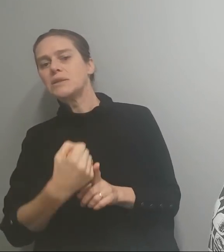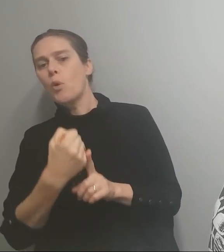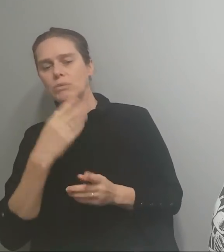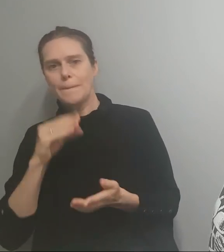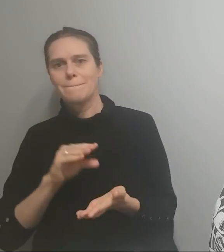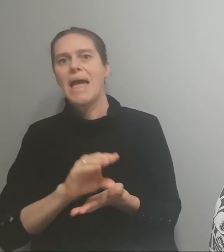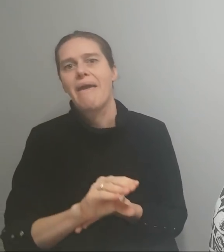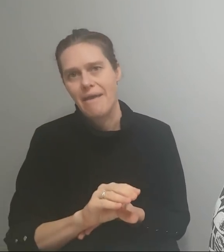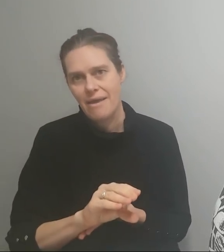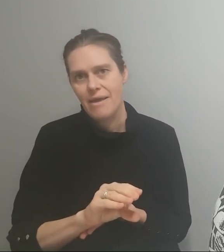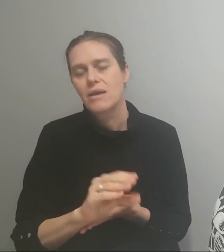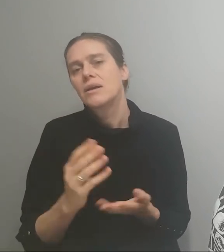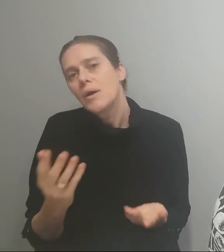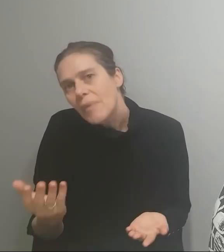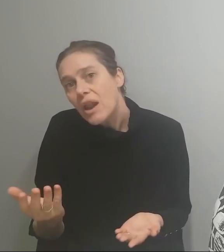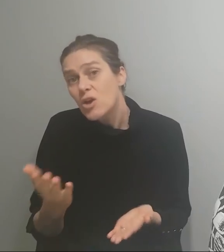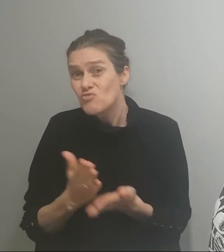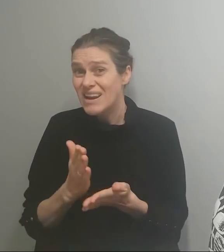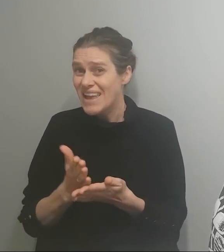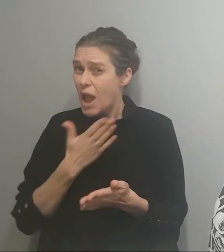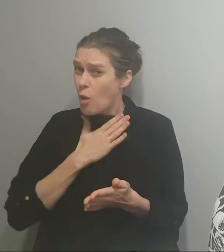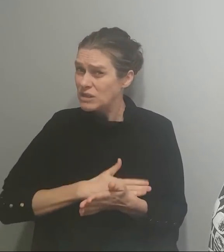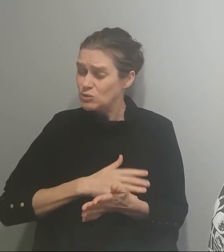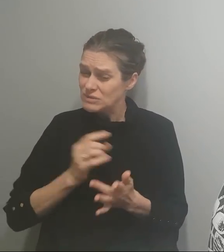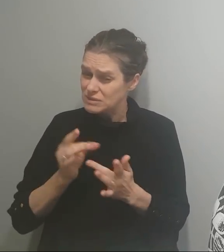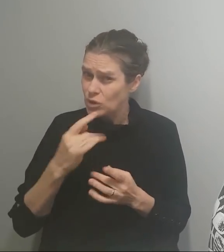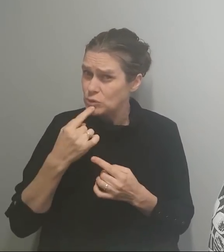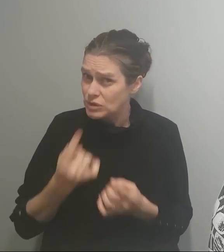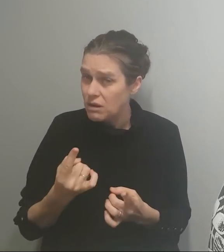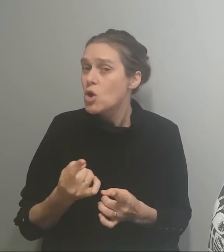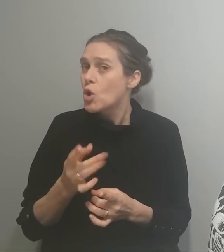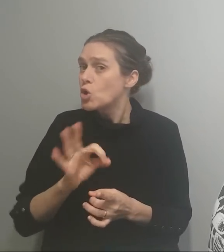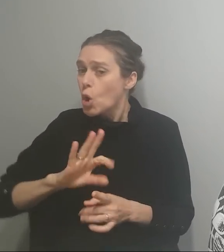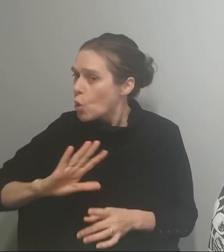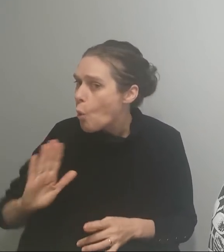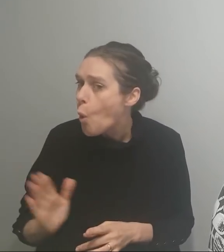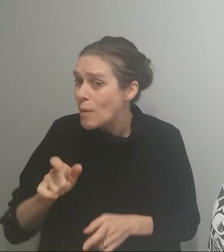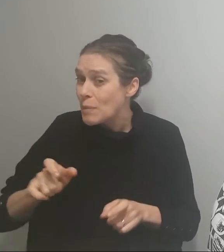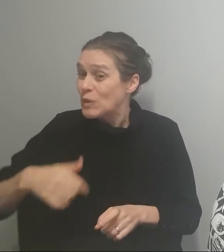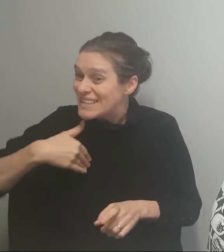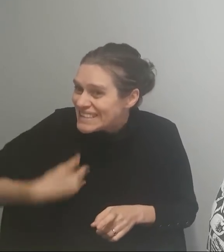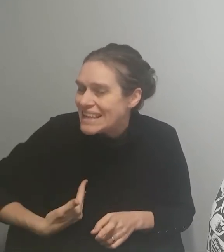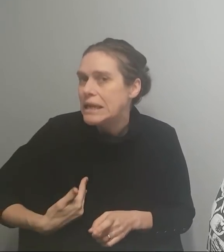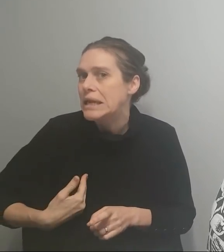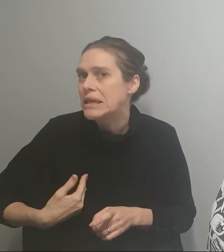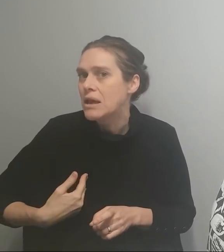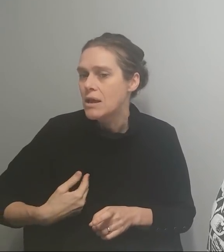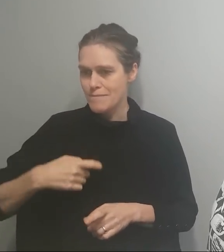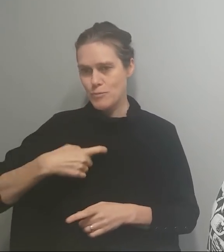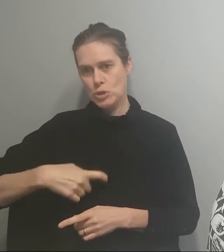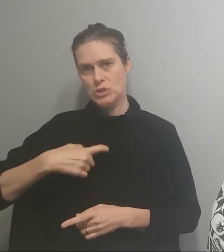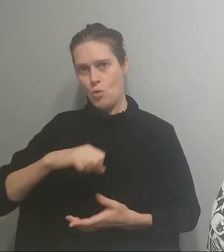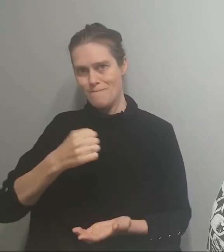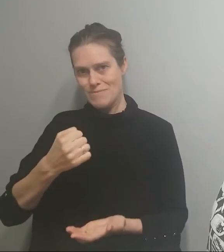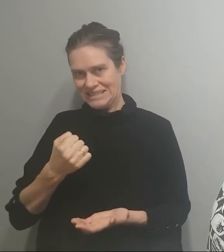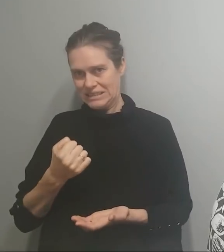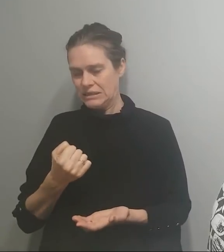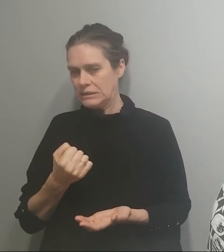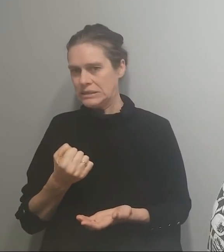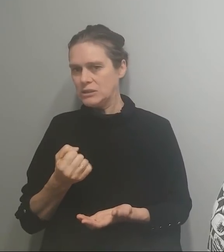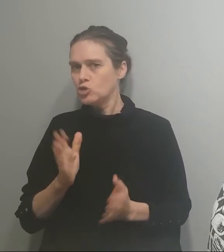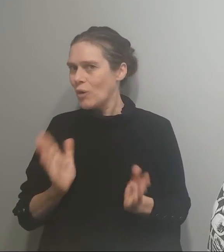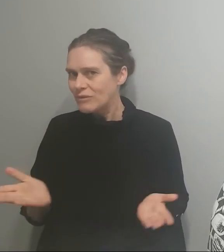emphasise that not everybody will need to have a personal budget or have to manage the funding themselves if they don't want to. There'll